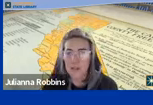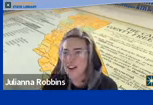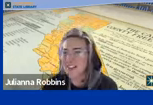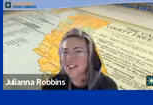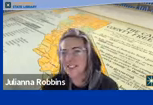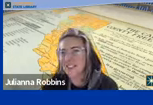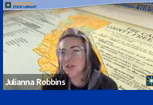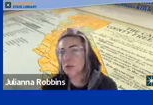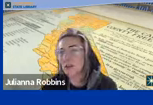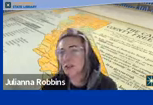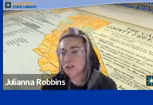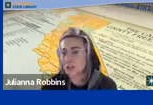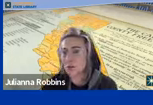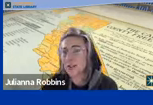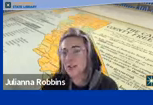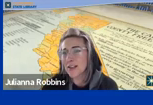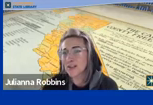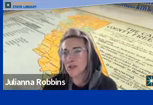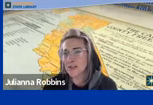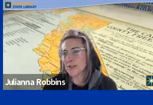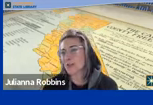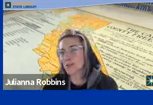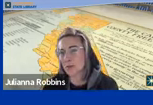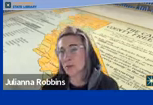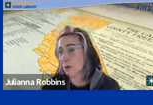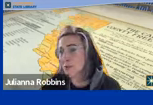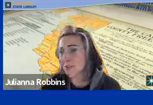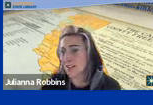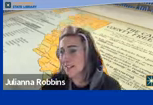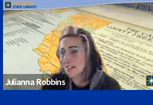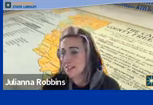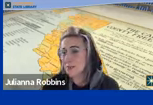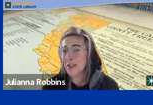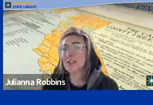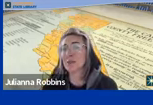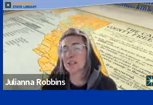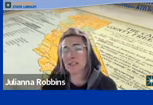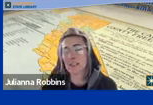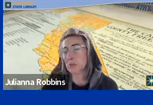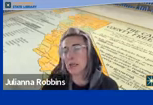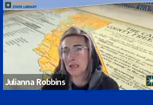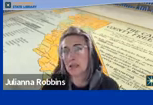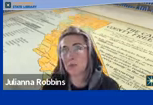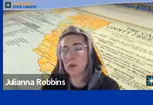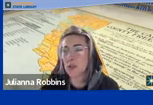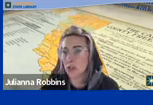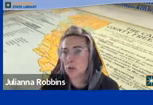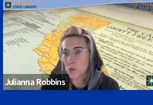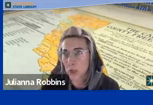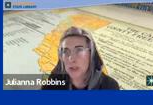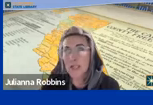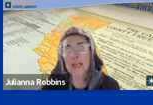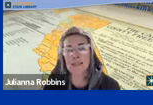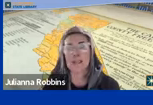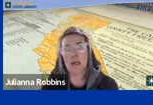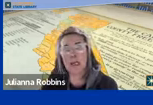We can track and see what learners are doing on there. So that's some of the most exciting things to me, is we can see at the beginning that most learners